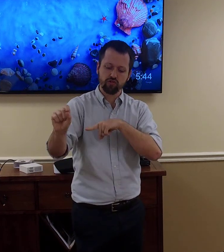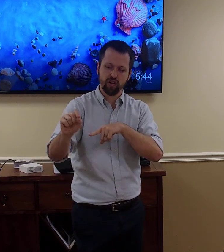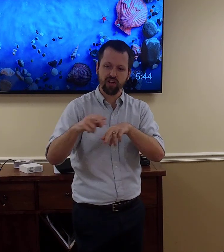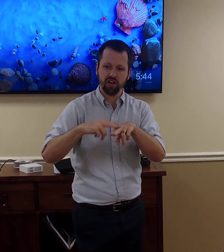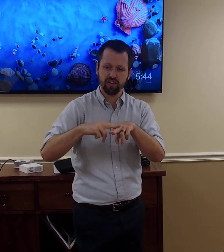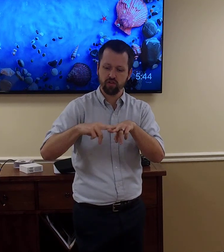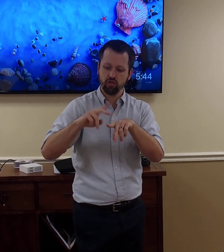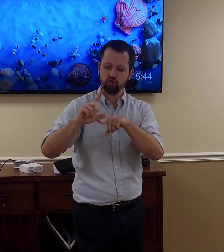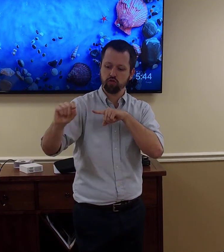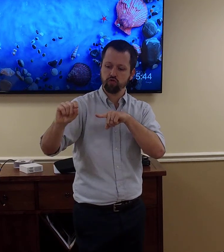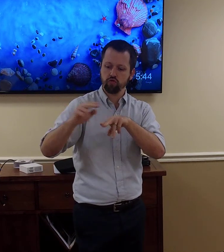train gone.